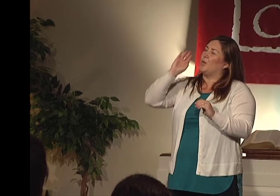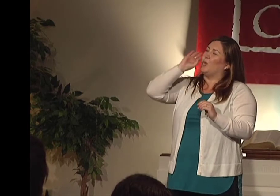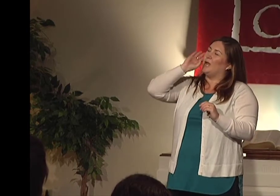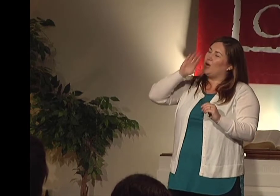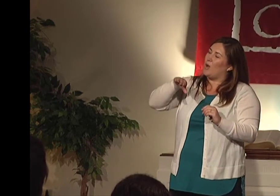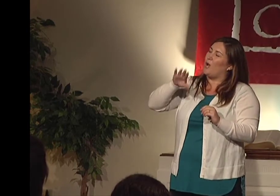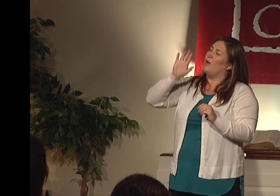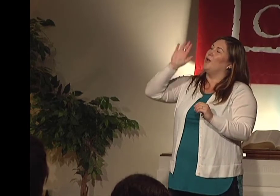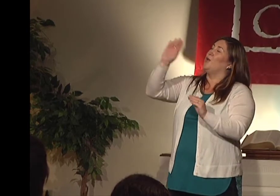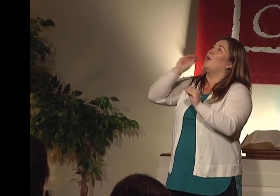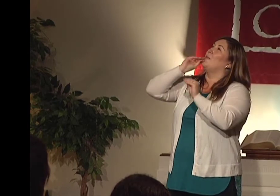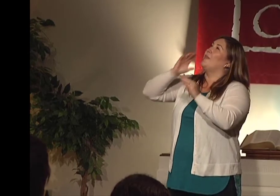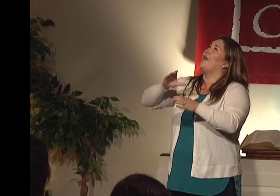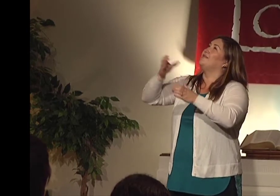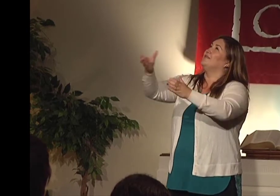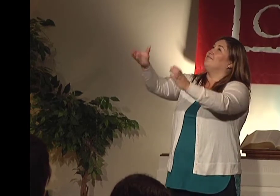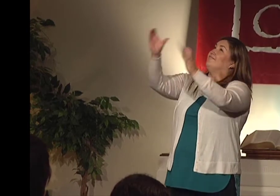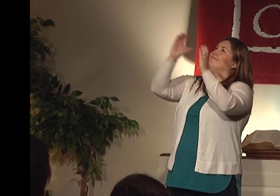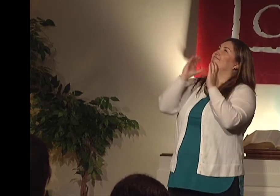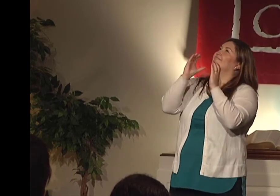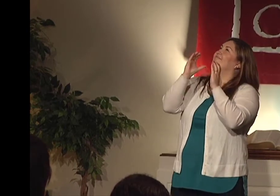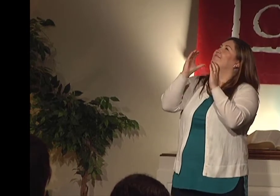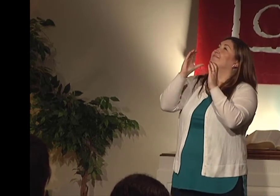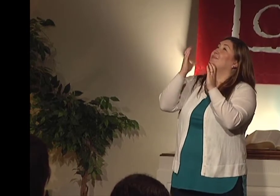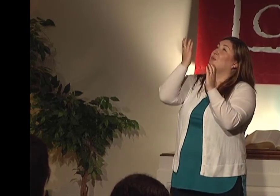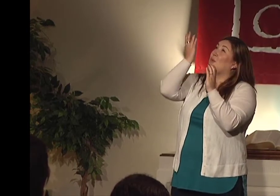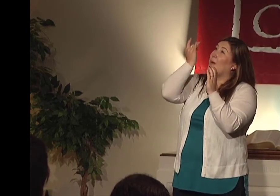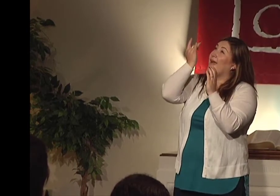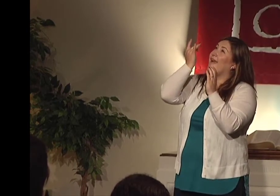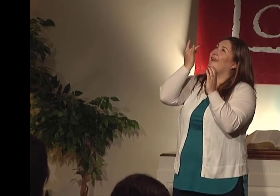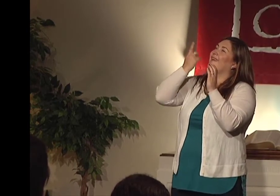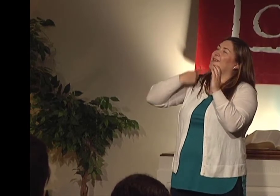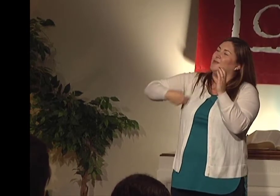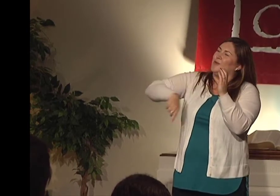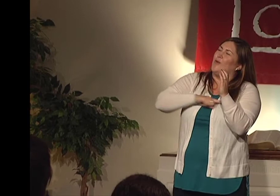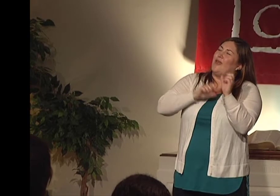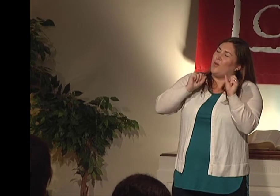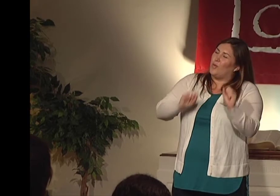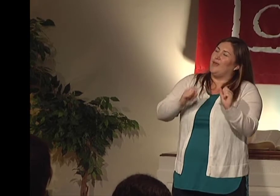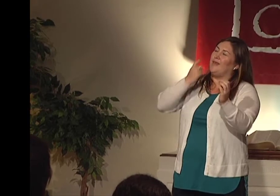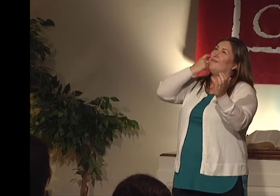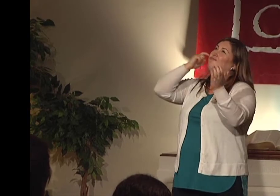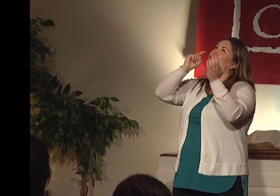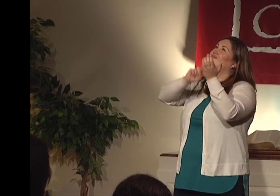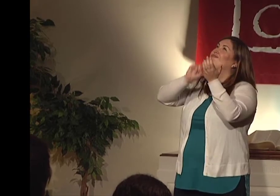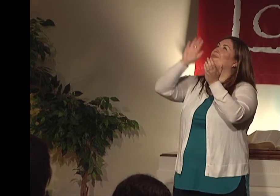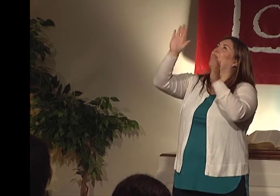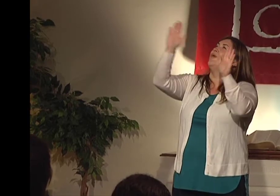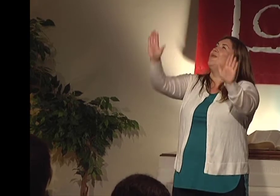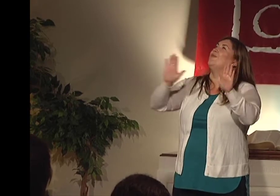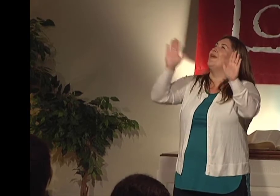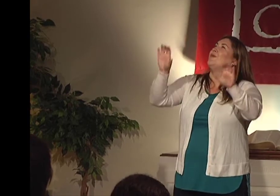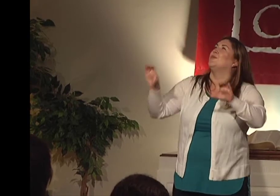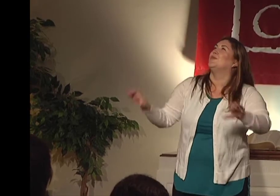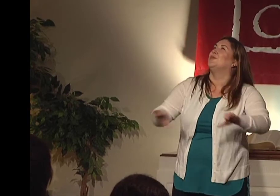many blessings, and we know that you will continue to pour them down upon us so that we can recognize